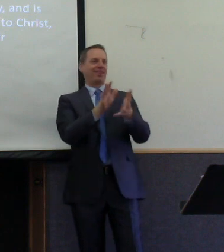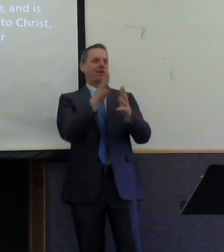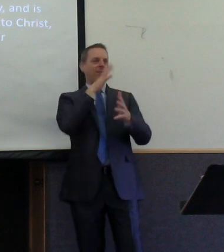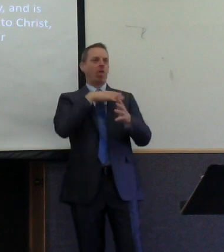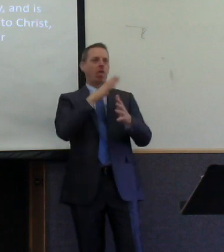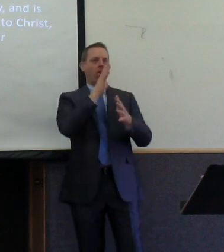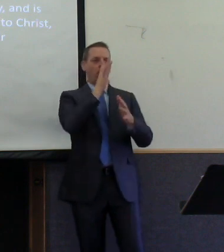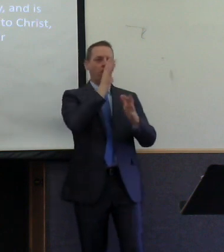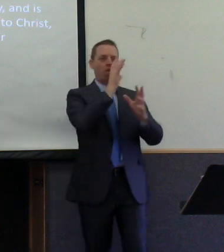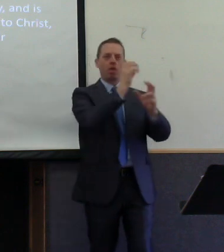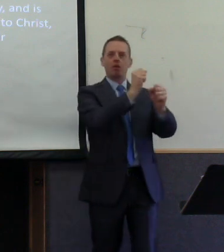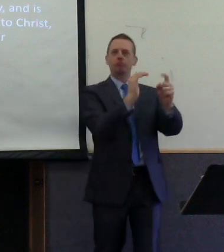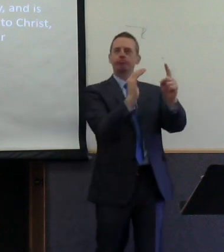And so that's why,